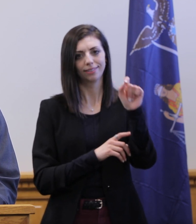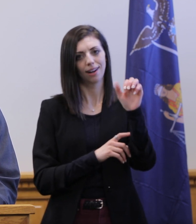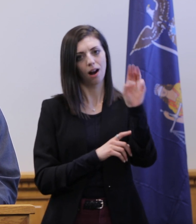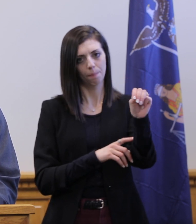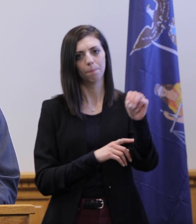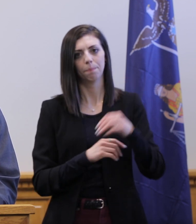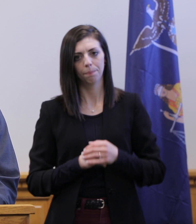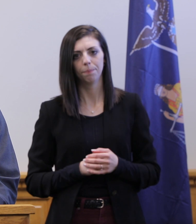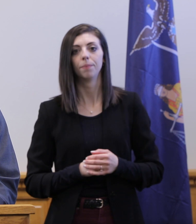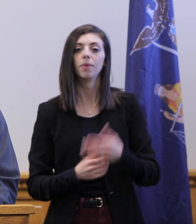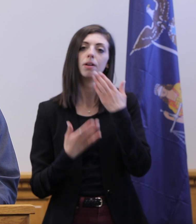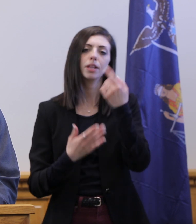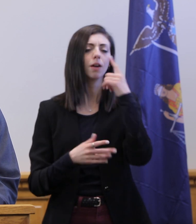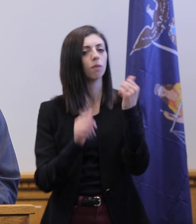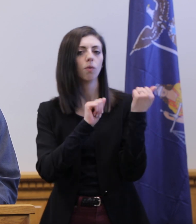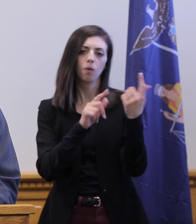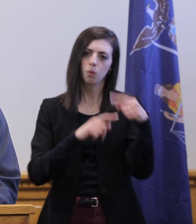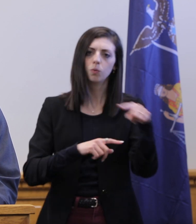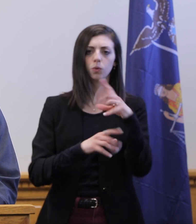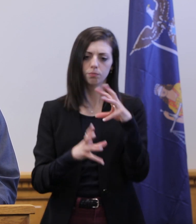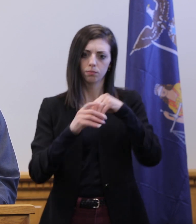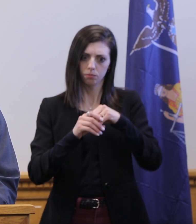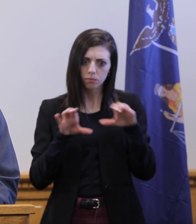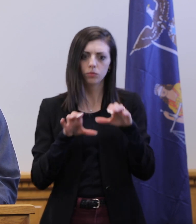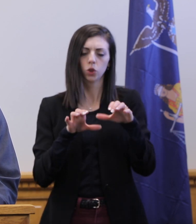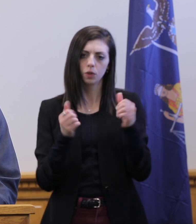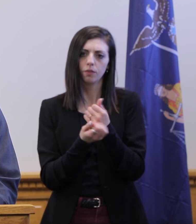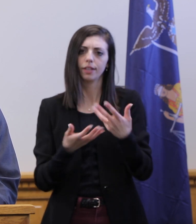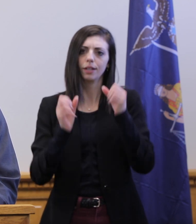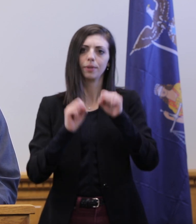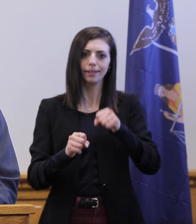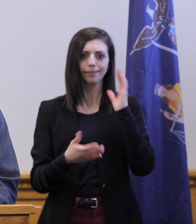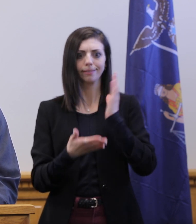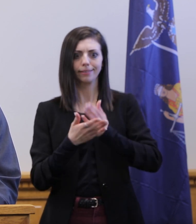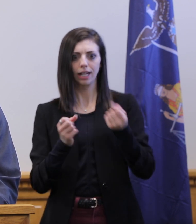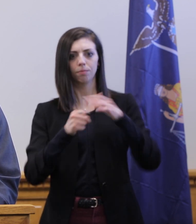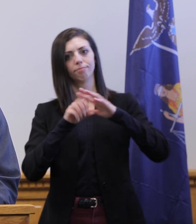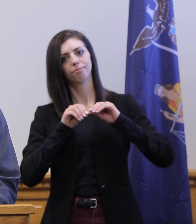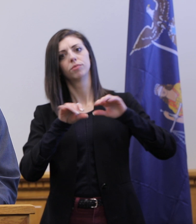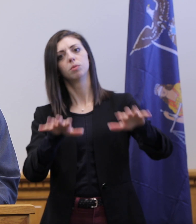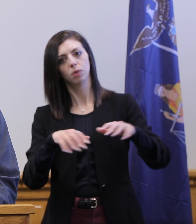www.oswegocounty.com. Thank you for everyone for doing your part to prevent the spread of COVID-19.